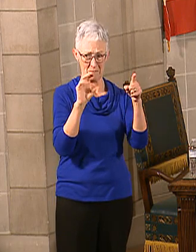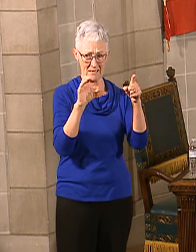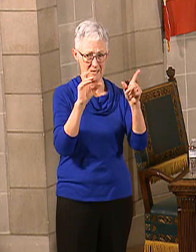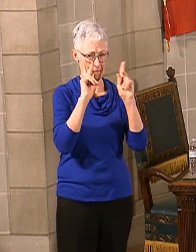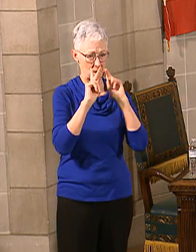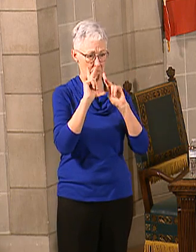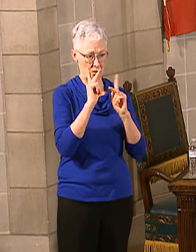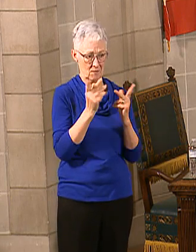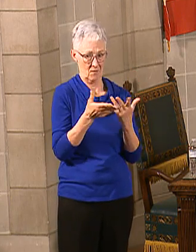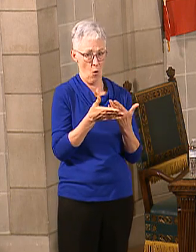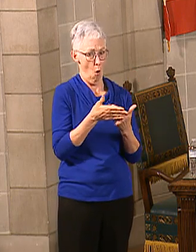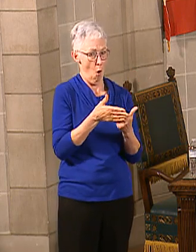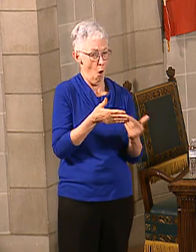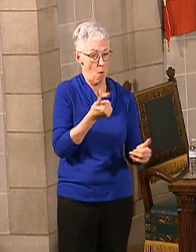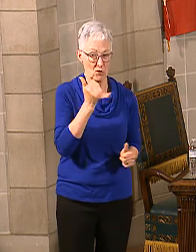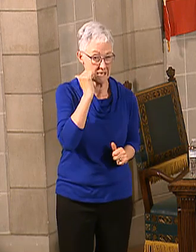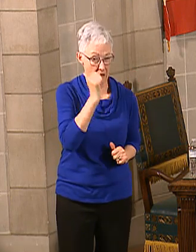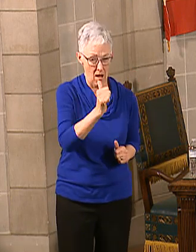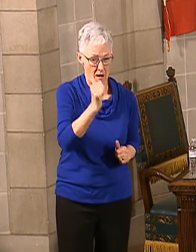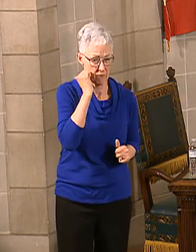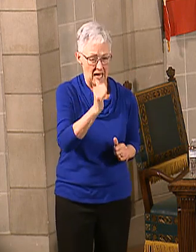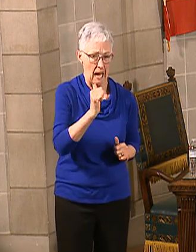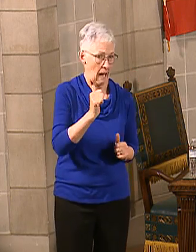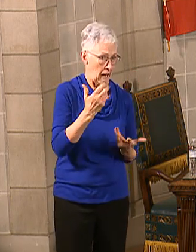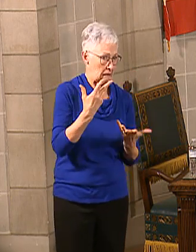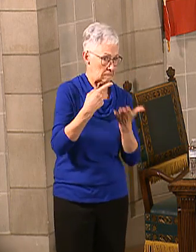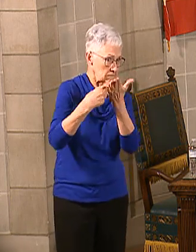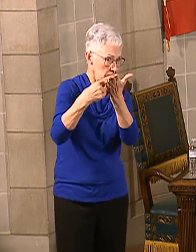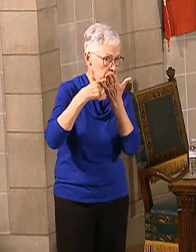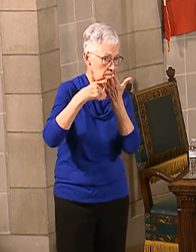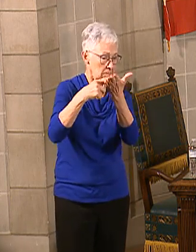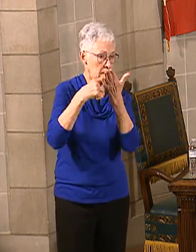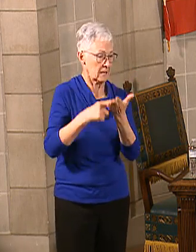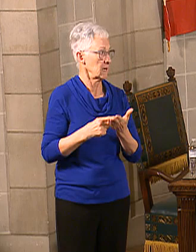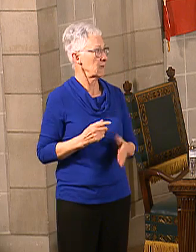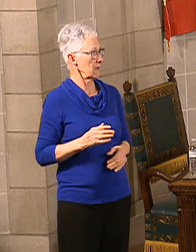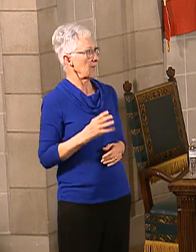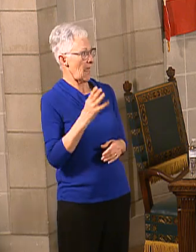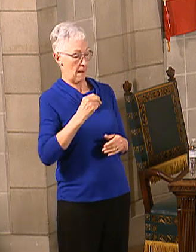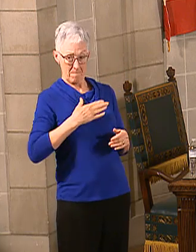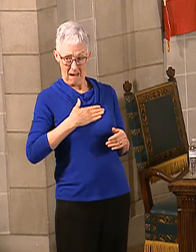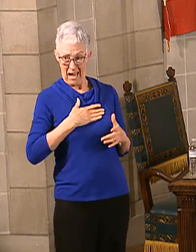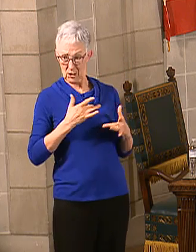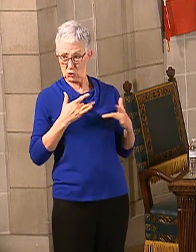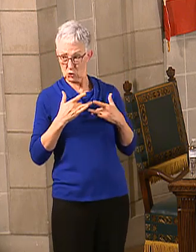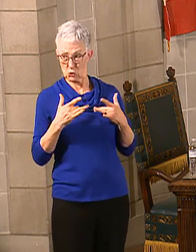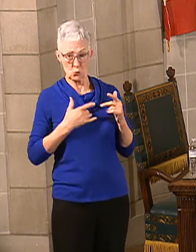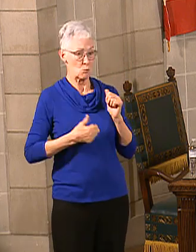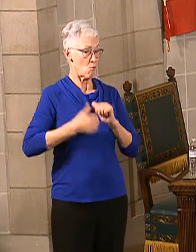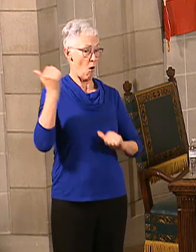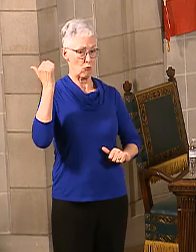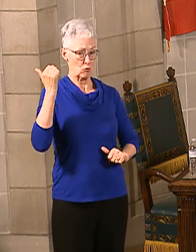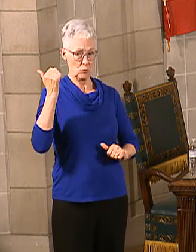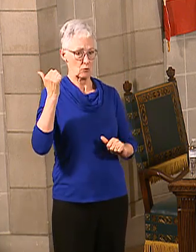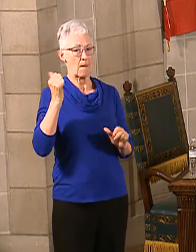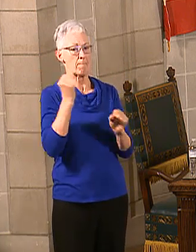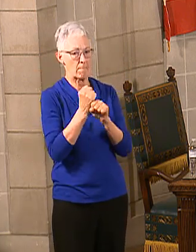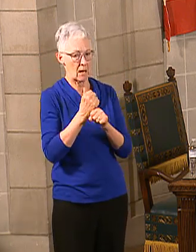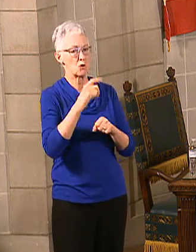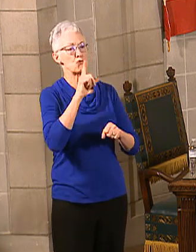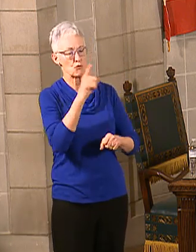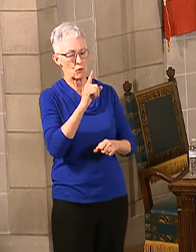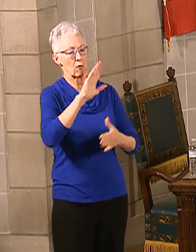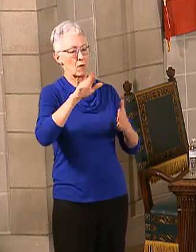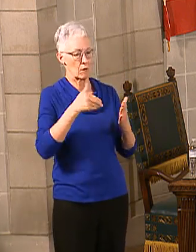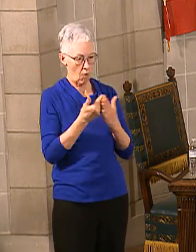daily. And with regard to, my concerns, again, it's getting back to making sure that all Nebraskans are complying